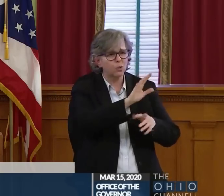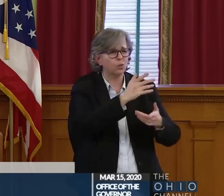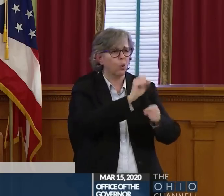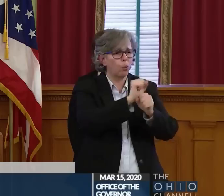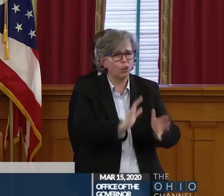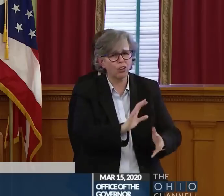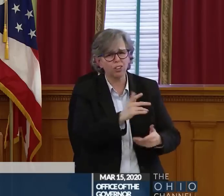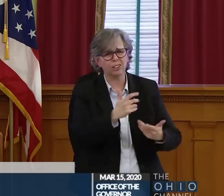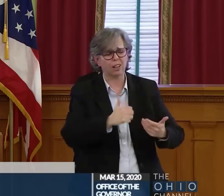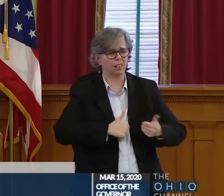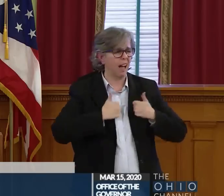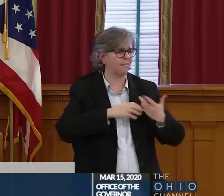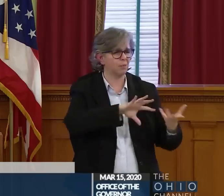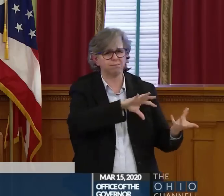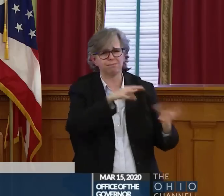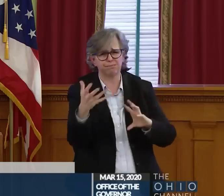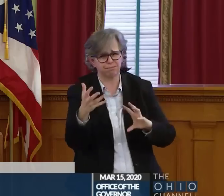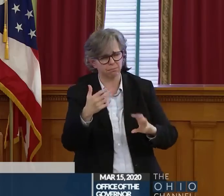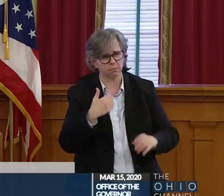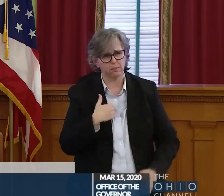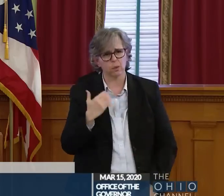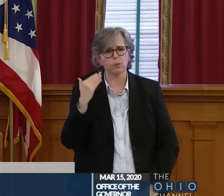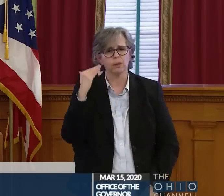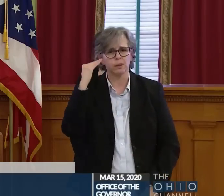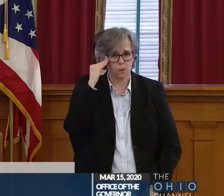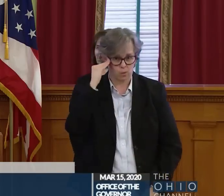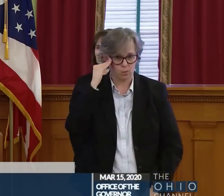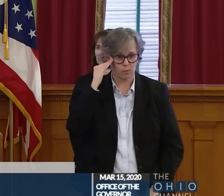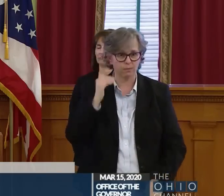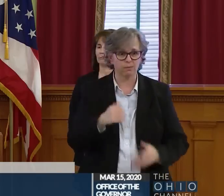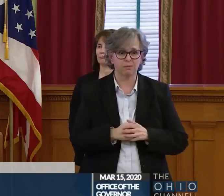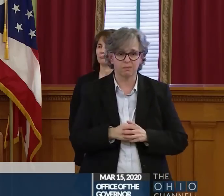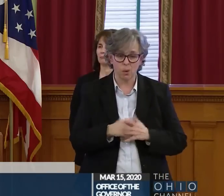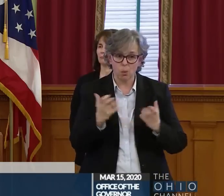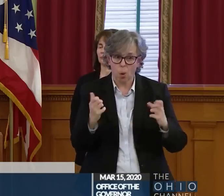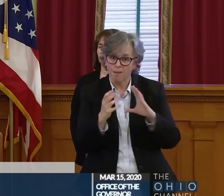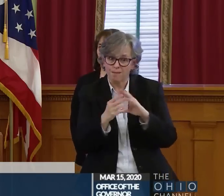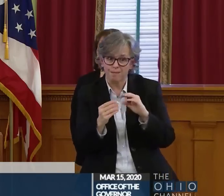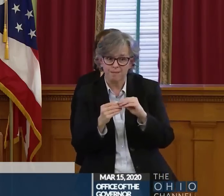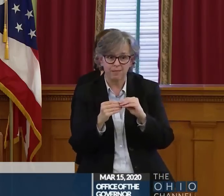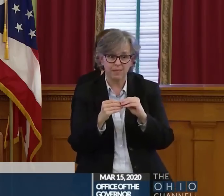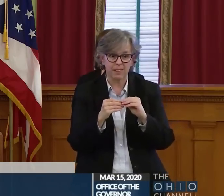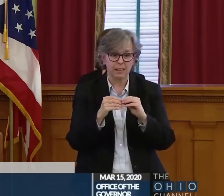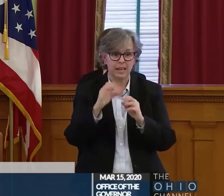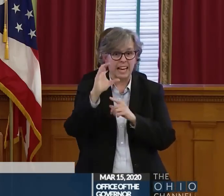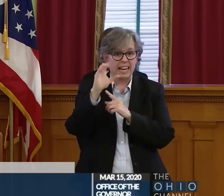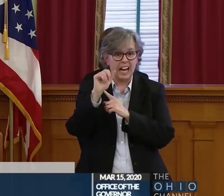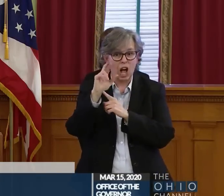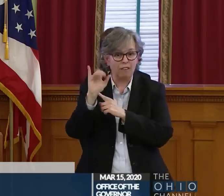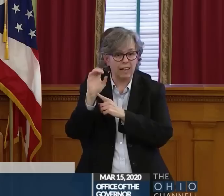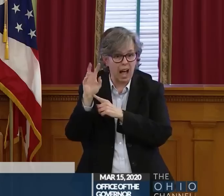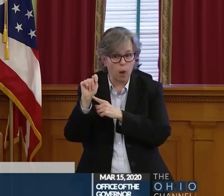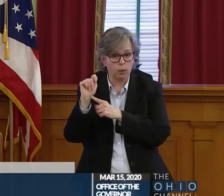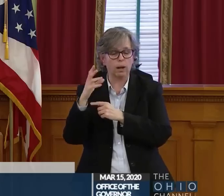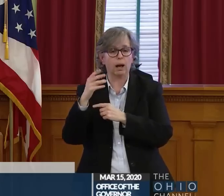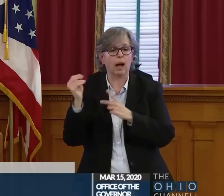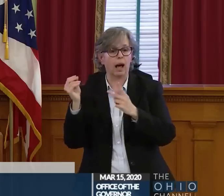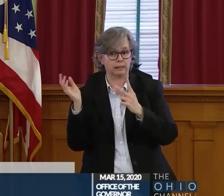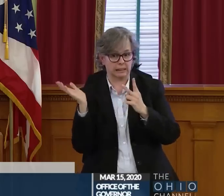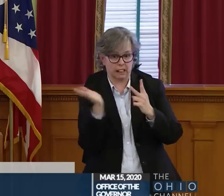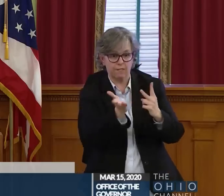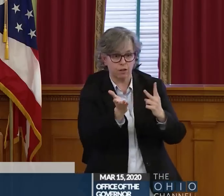I also want to emphasize that carry-out and delivery are available options. You will want to continue to